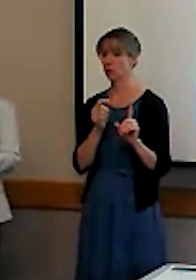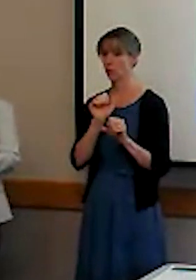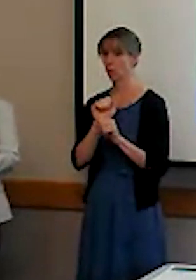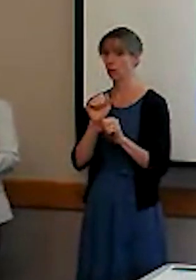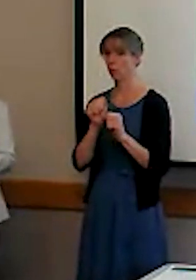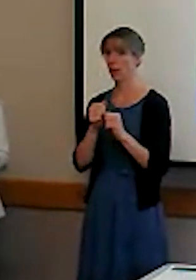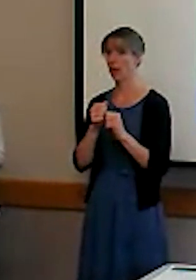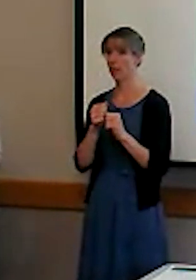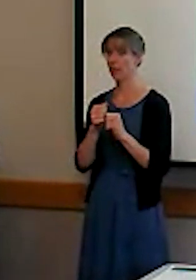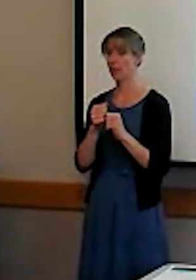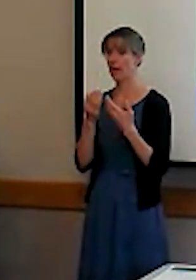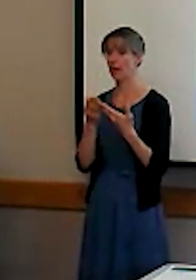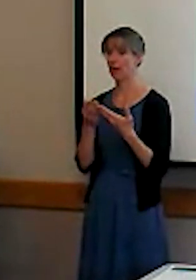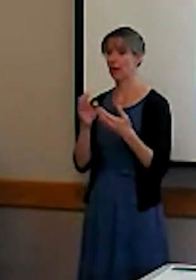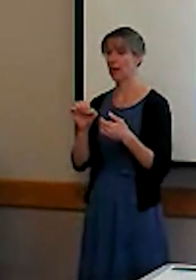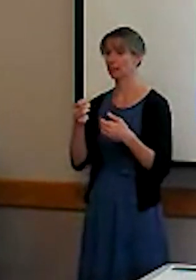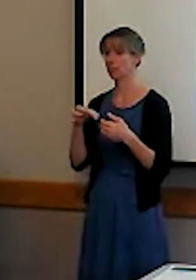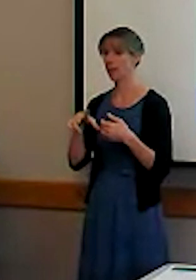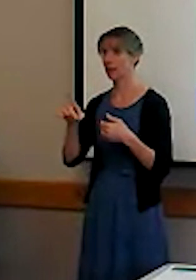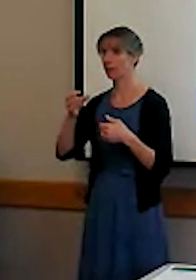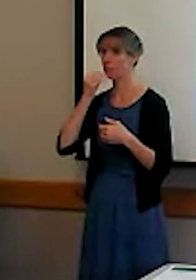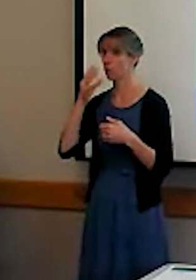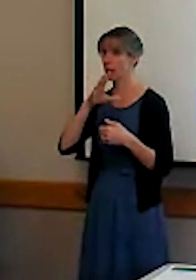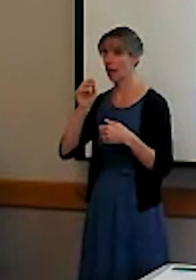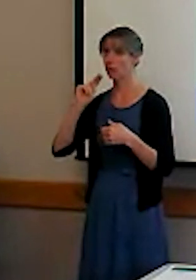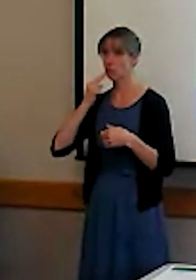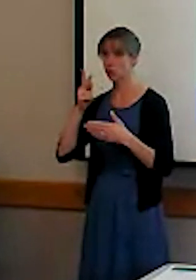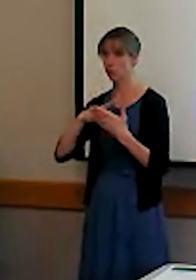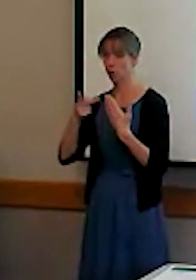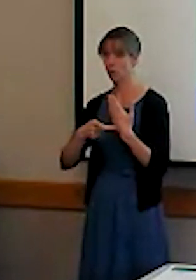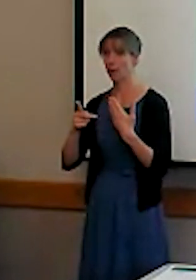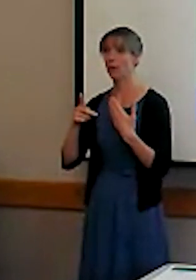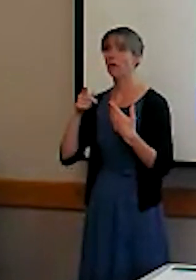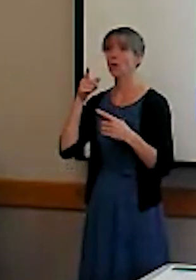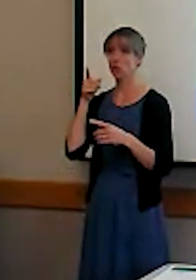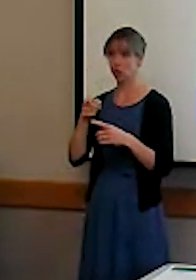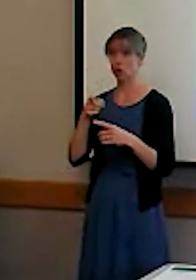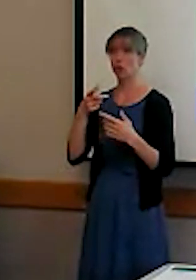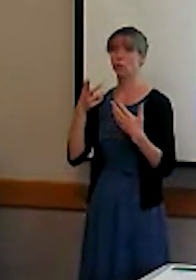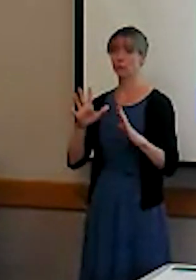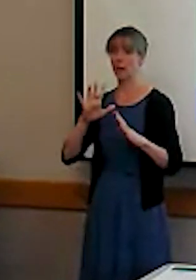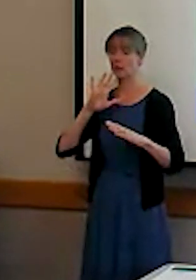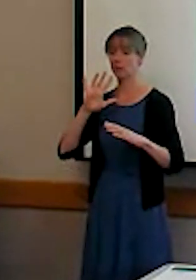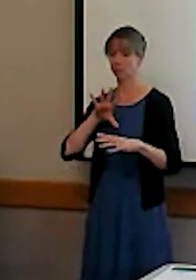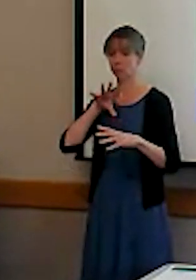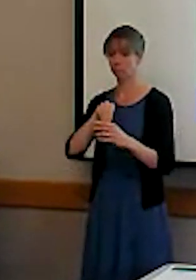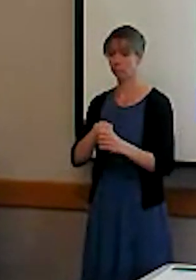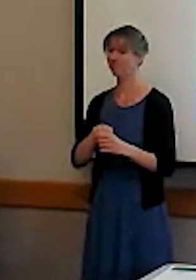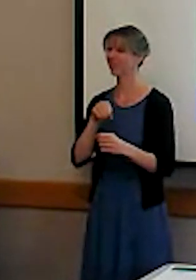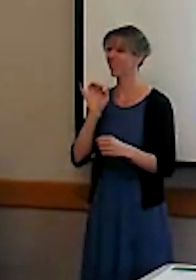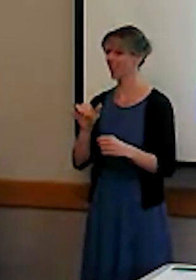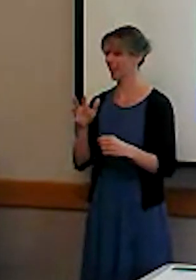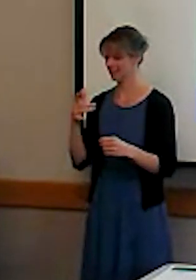works with the expanded food and nutrition program. And she was actually part of